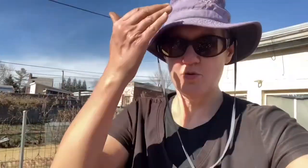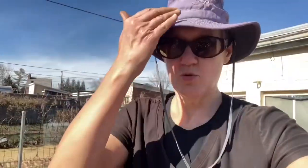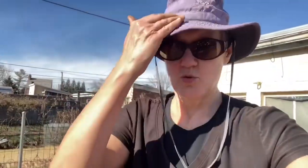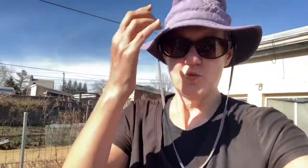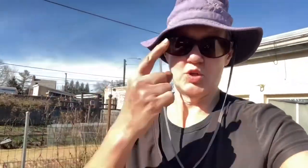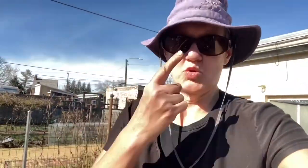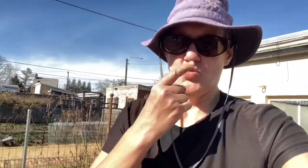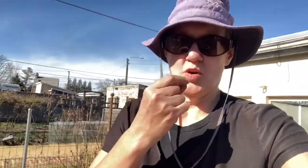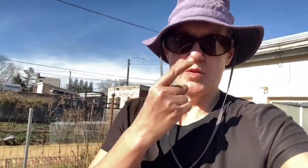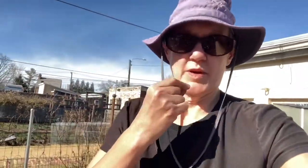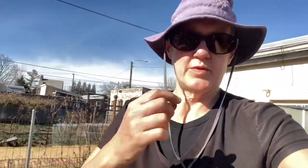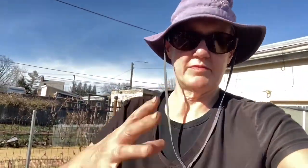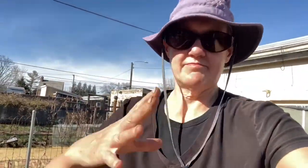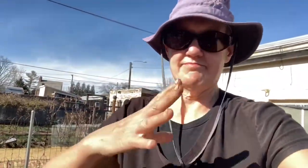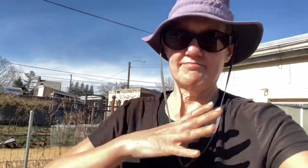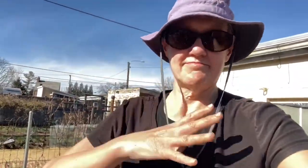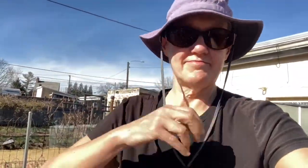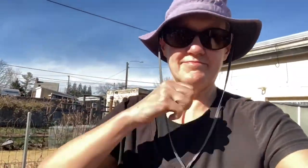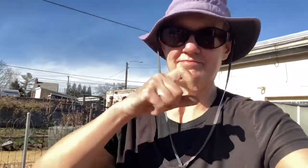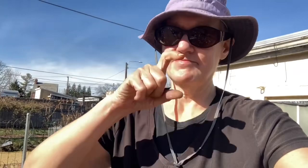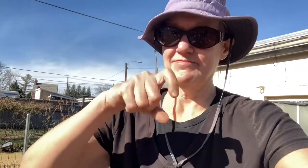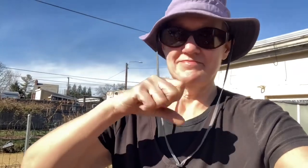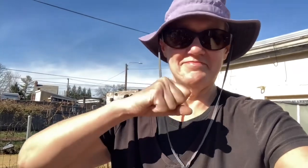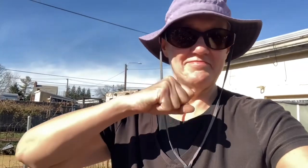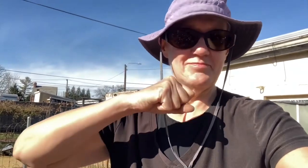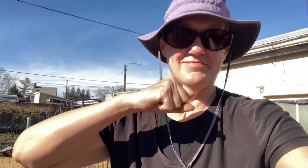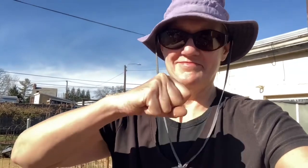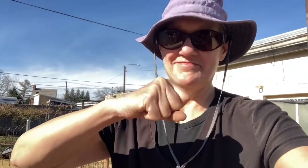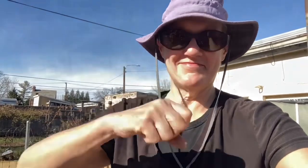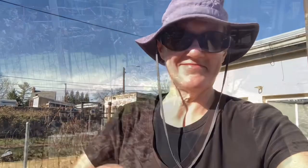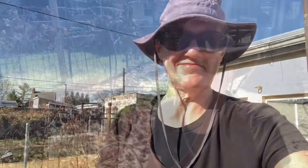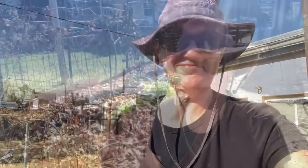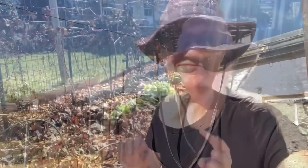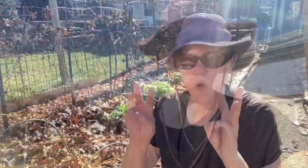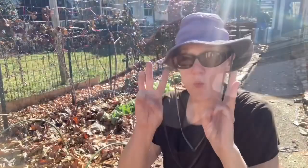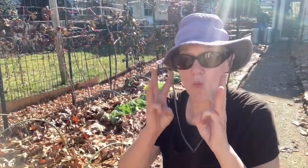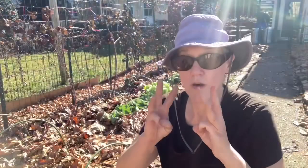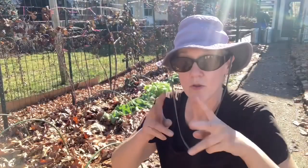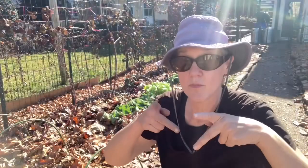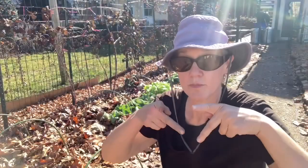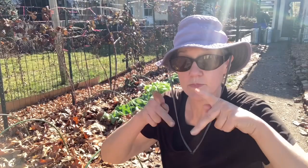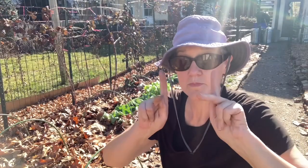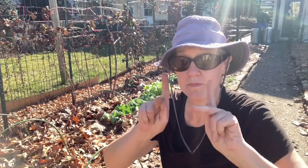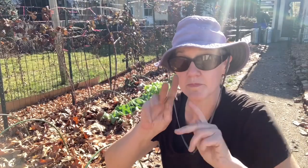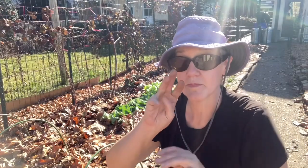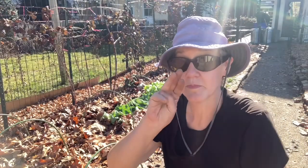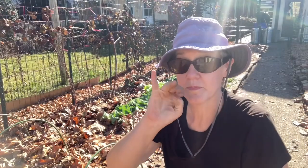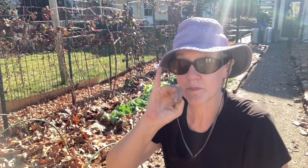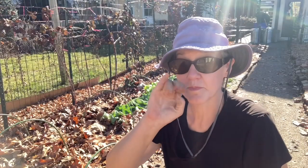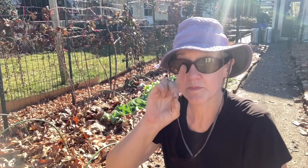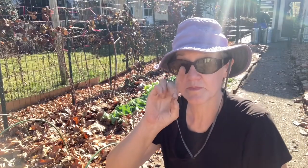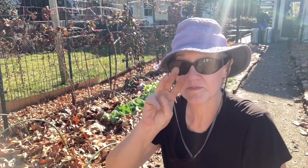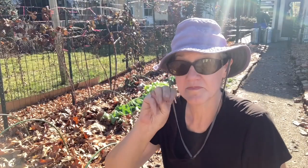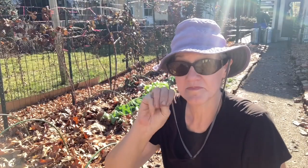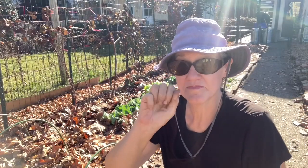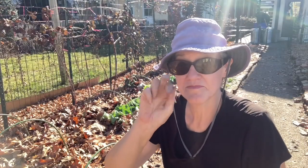I knew that the strawberry plants would be fine. They don't need any protection. Weather permitting,